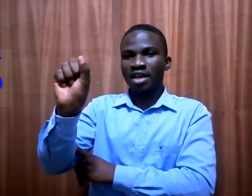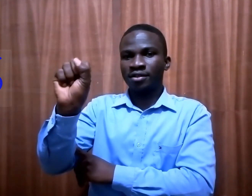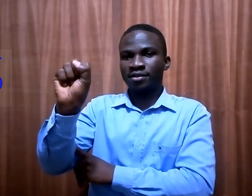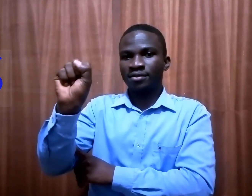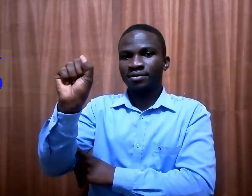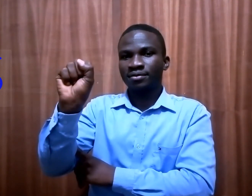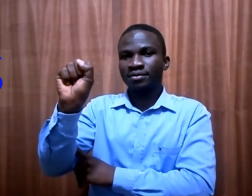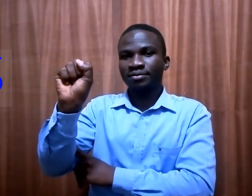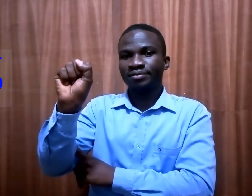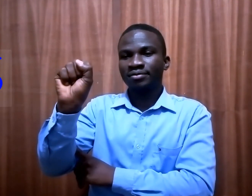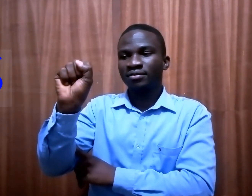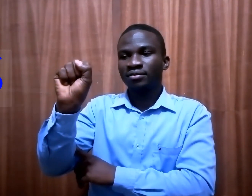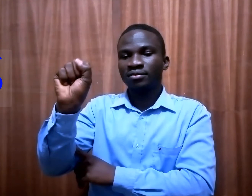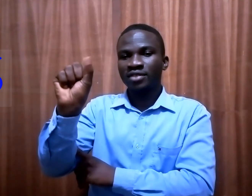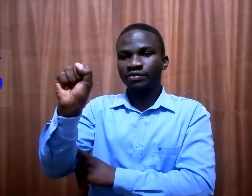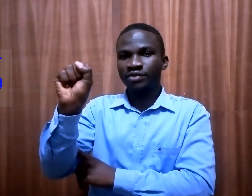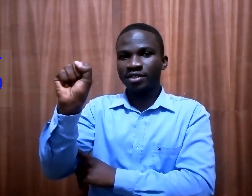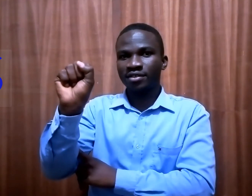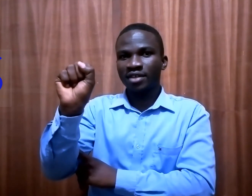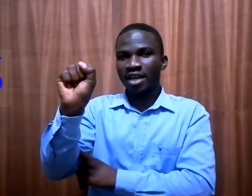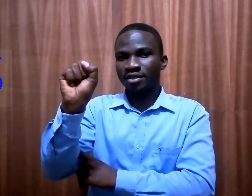S. The fist. S.